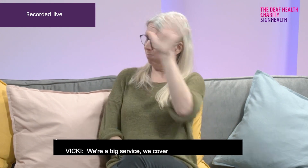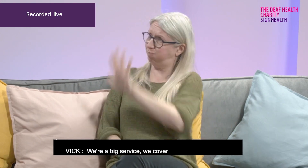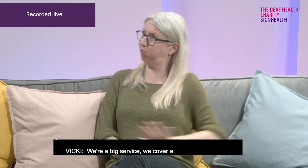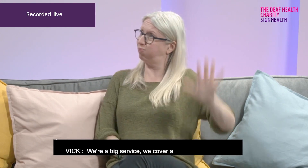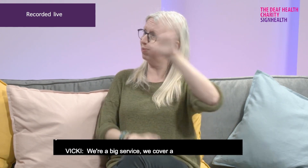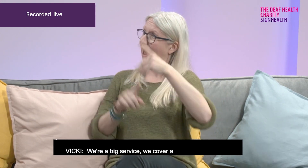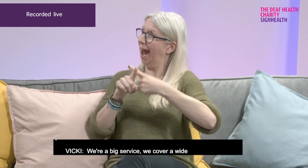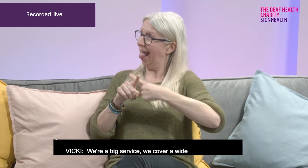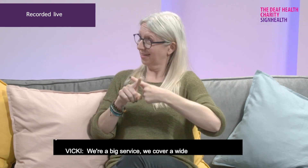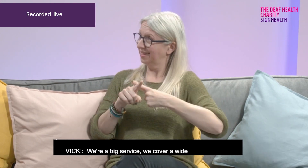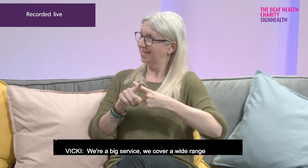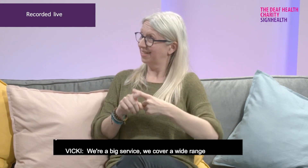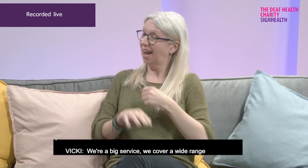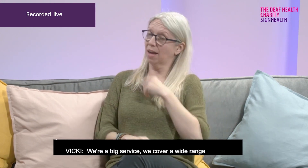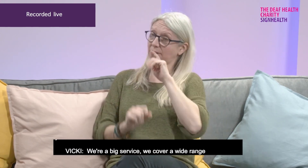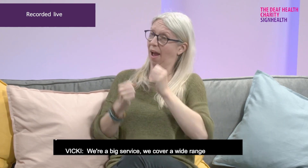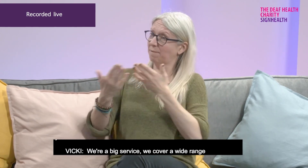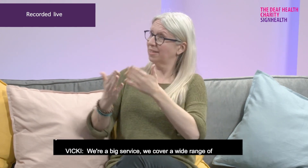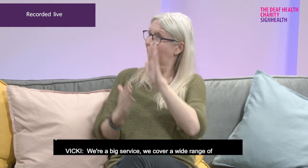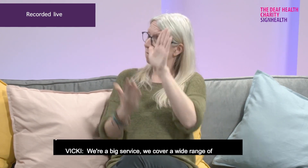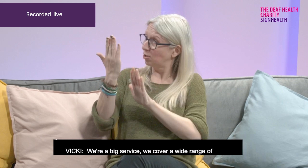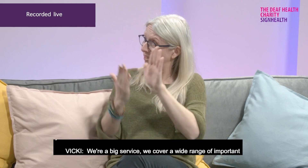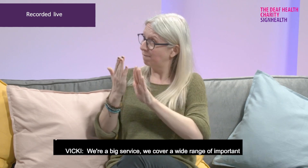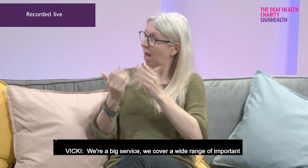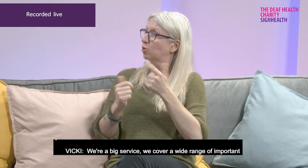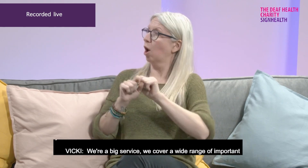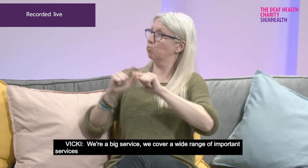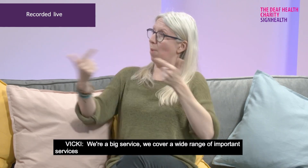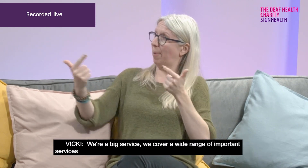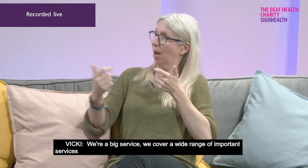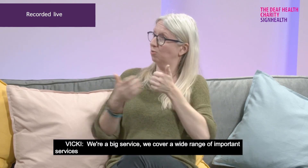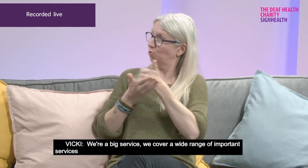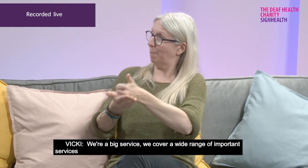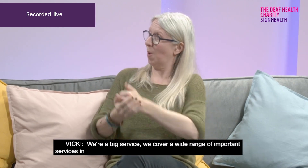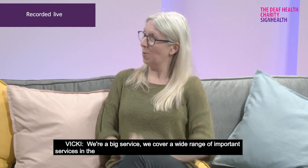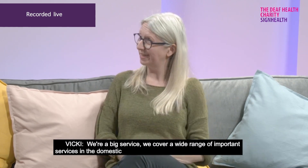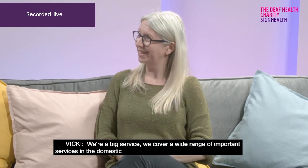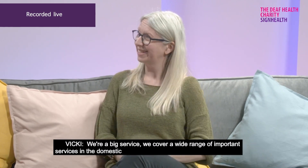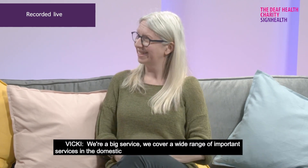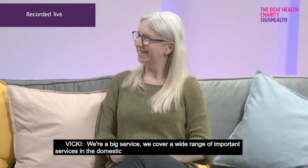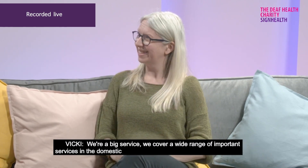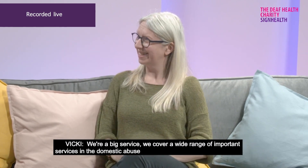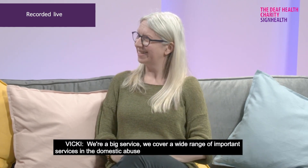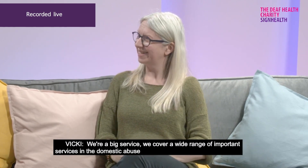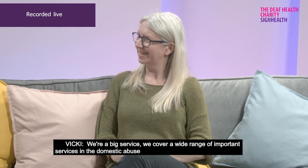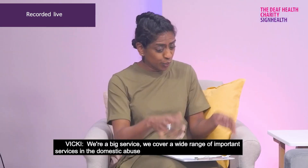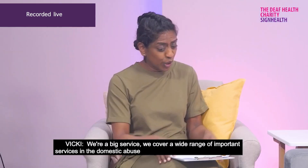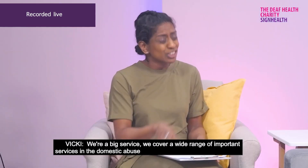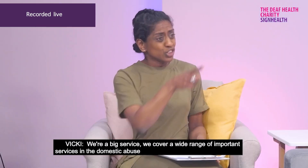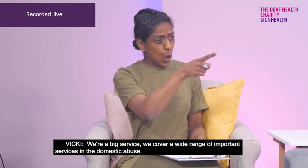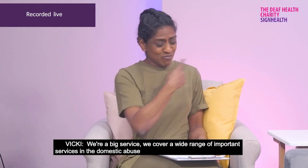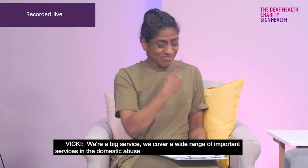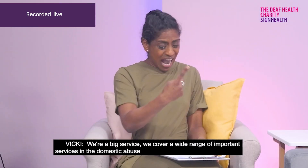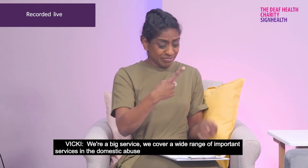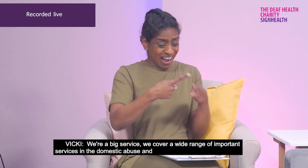of people and services in the domestic abuse and deaf community within